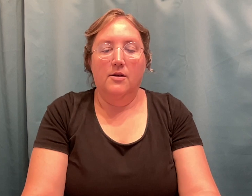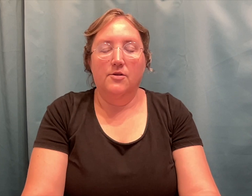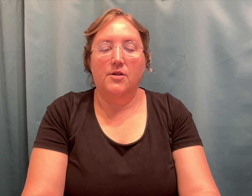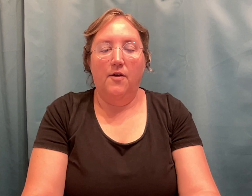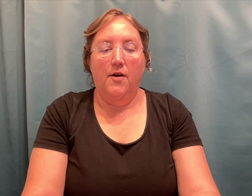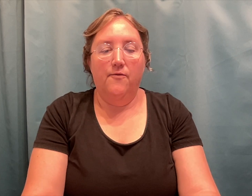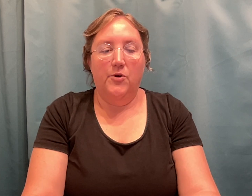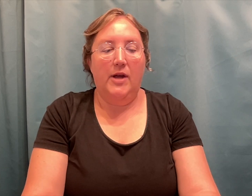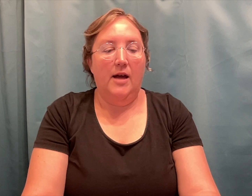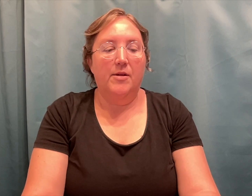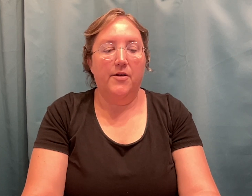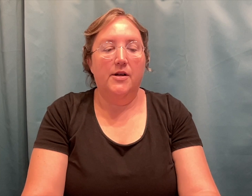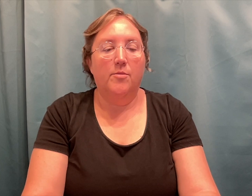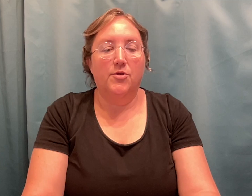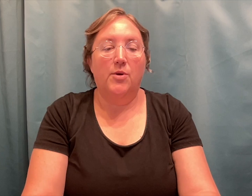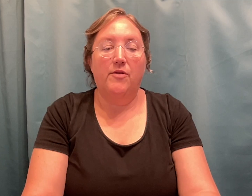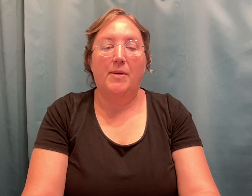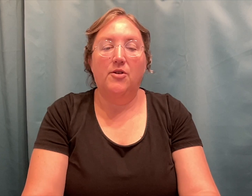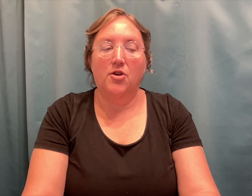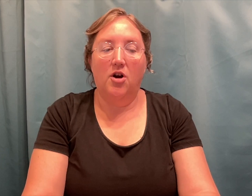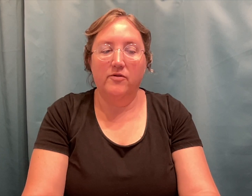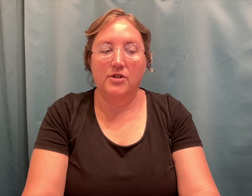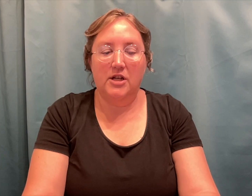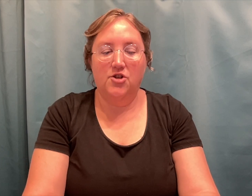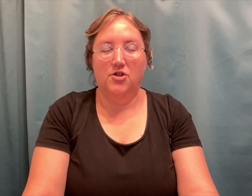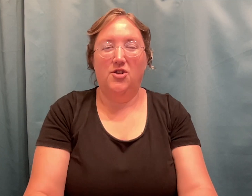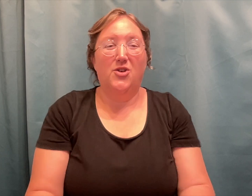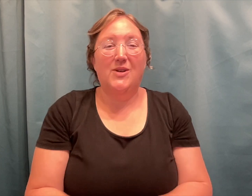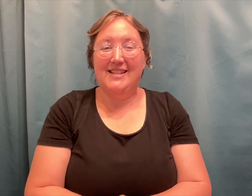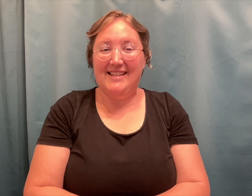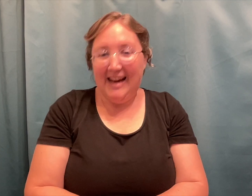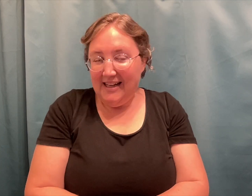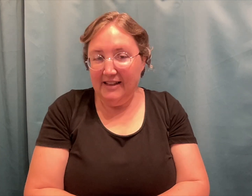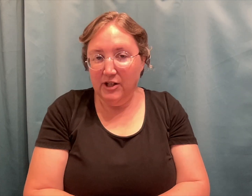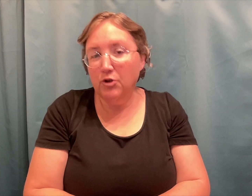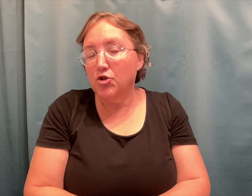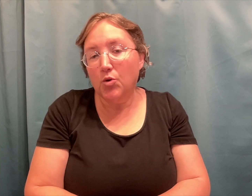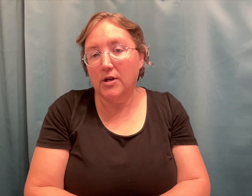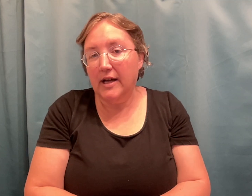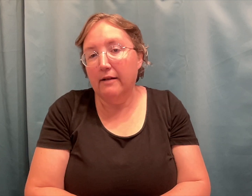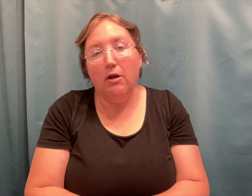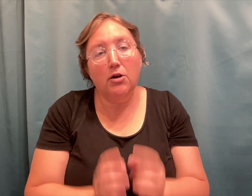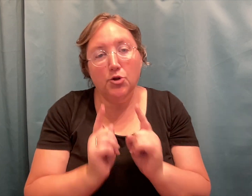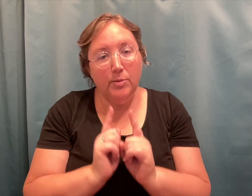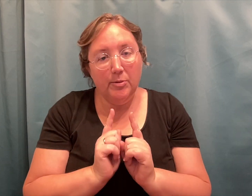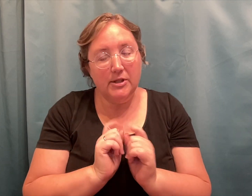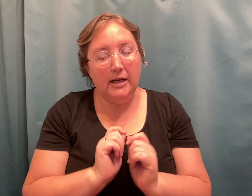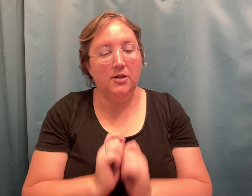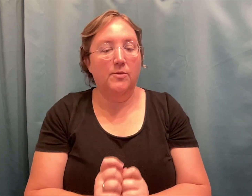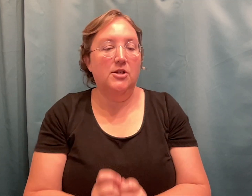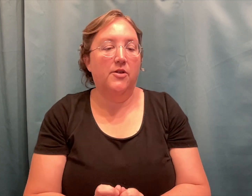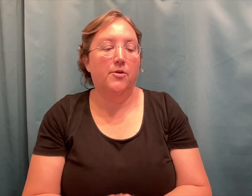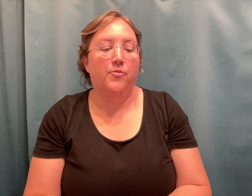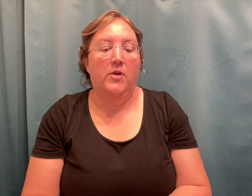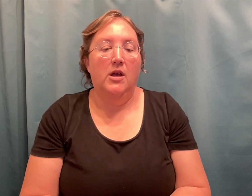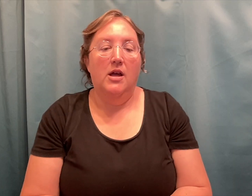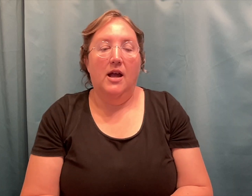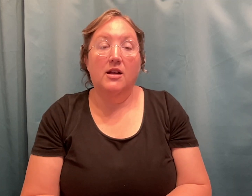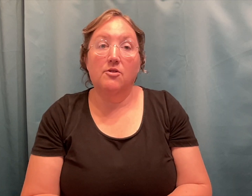Here's vocabulary number 12 about your conversation starter. It's a tiny little short dialogue, two people signing to each other. And here are some